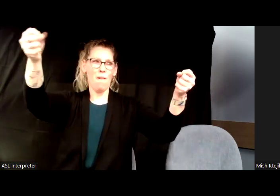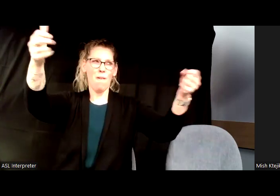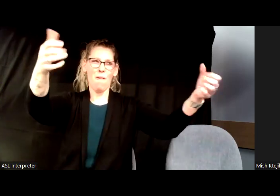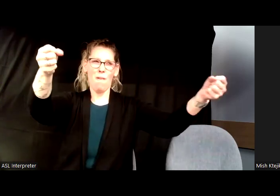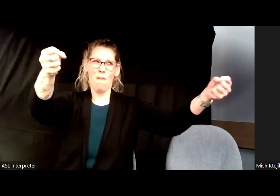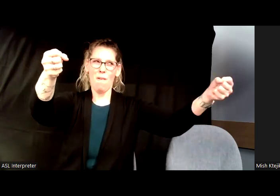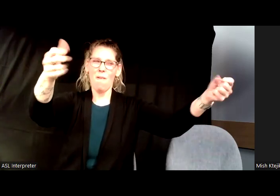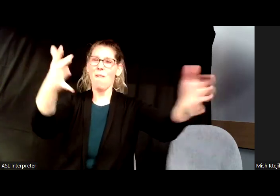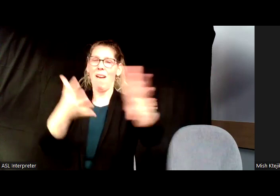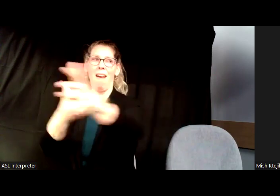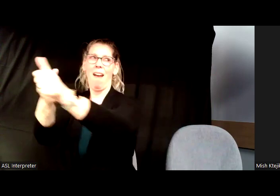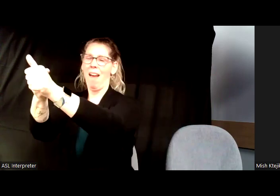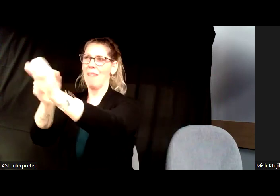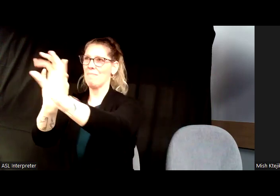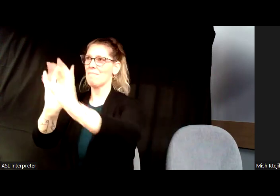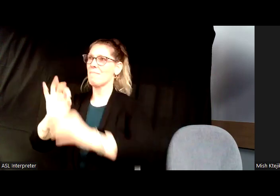caught up.